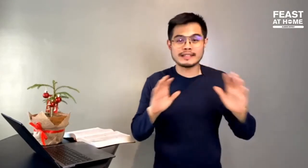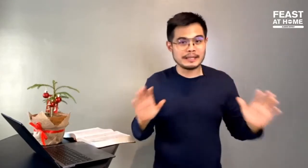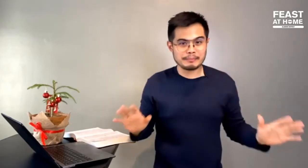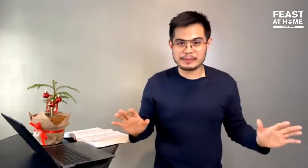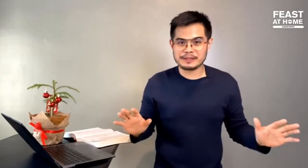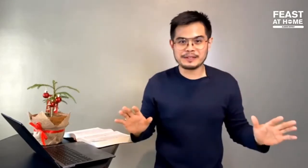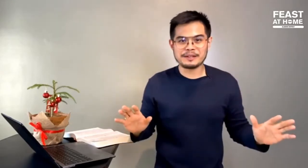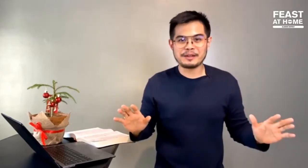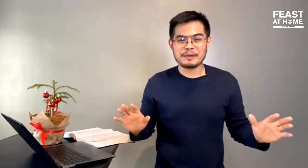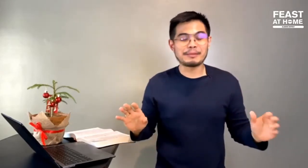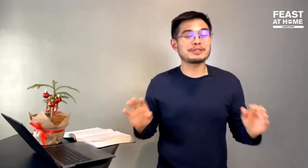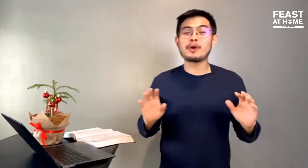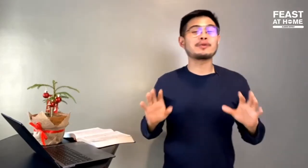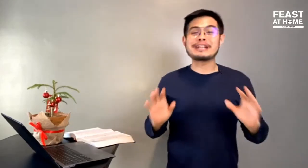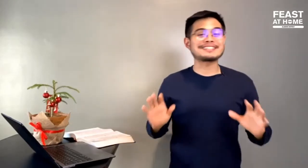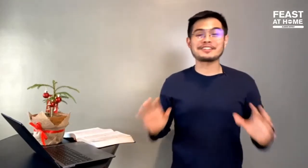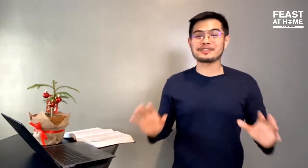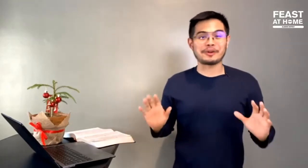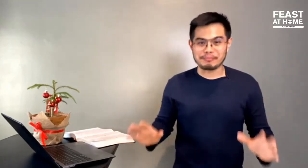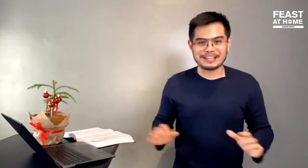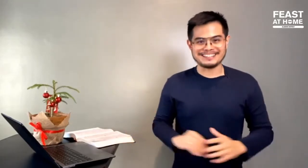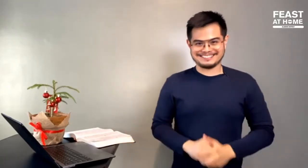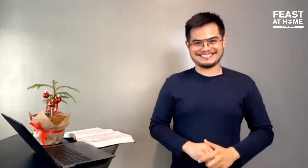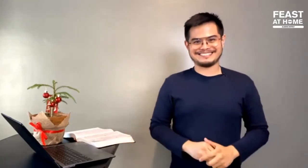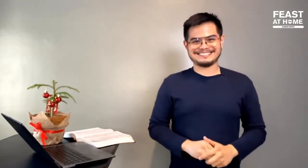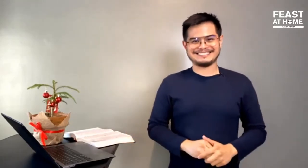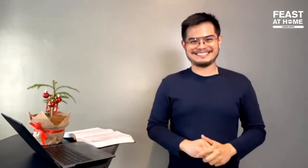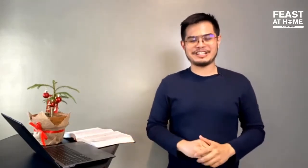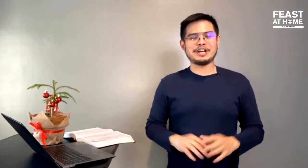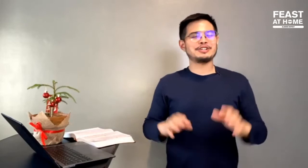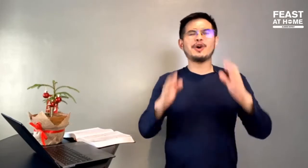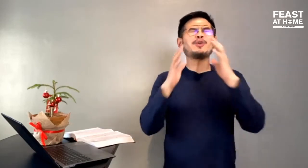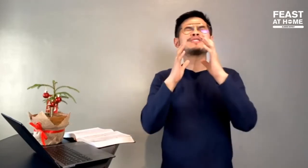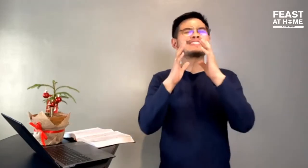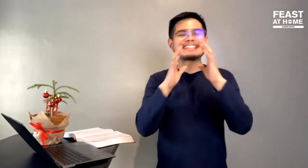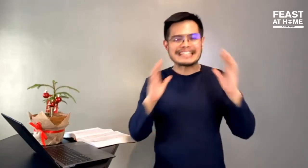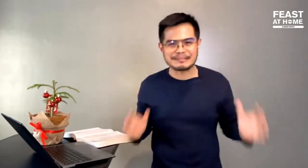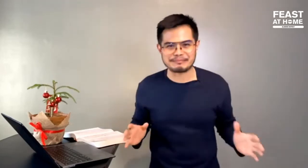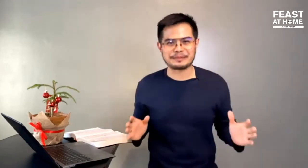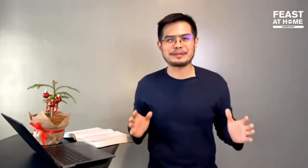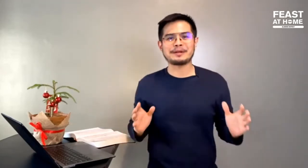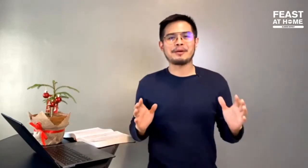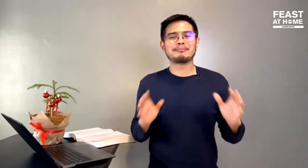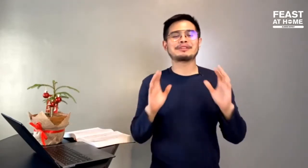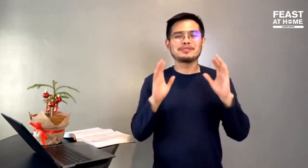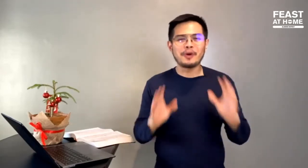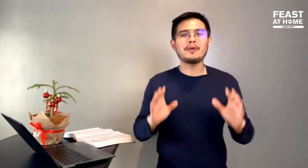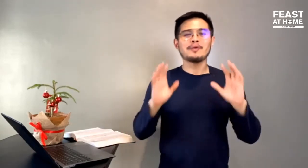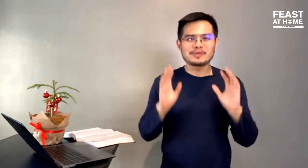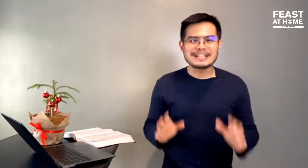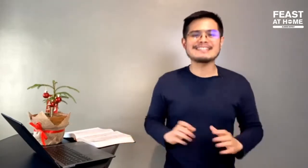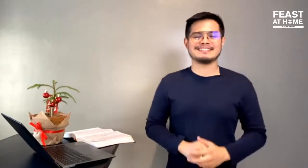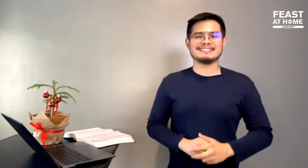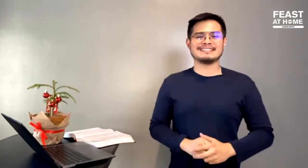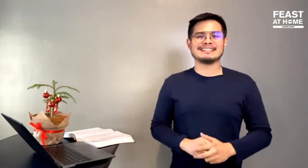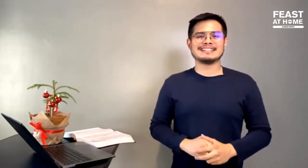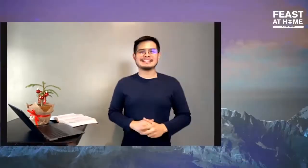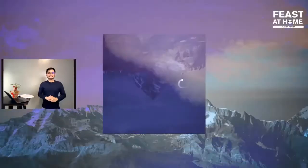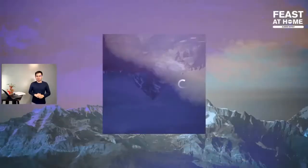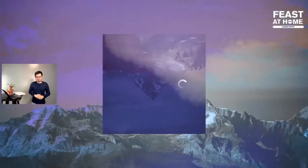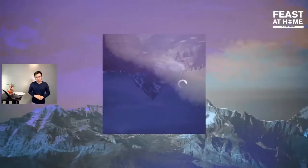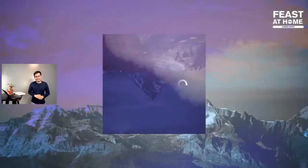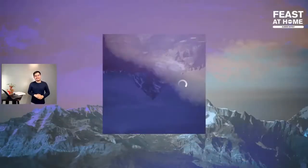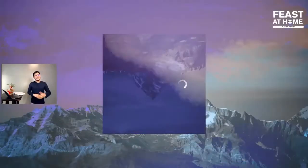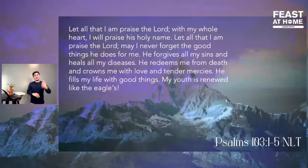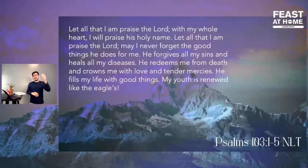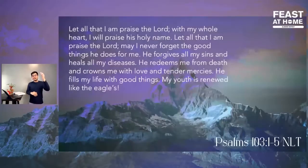no sleep, but no reason to complain. No sleep, but no reason